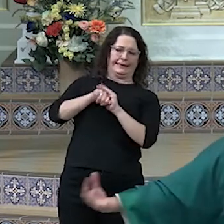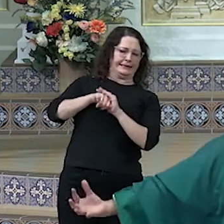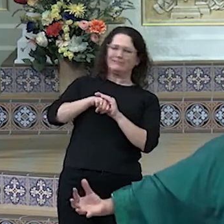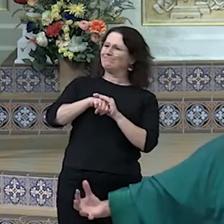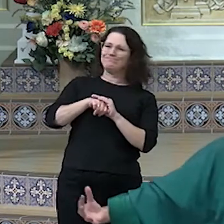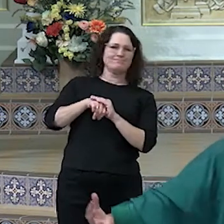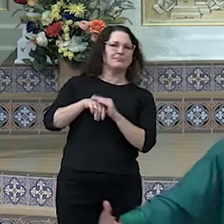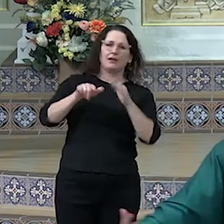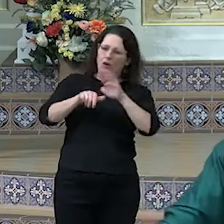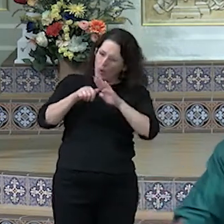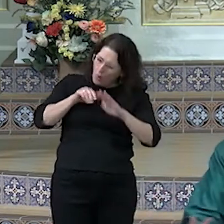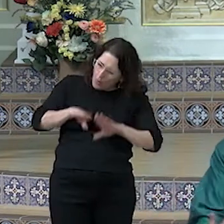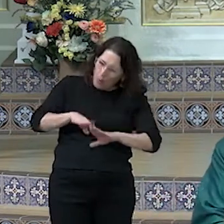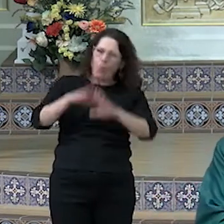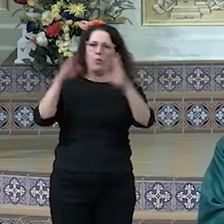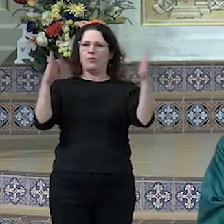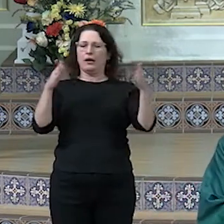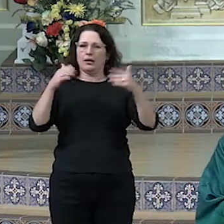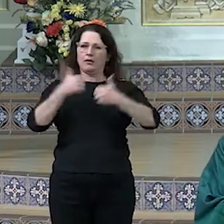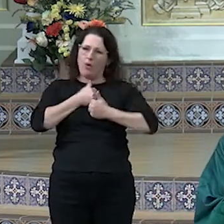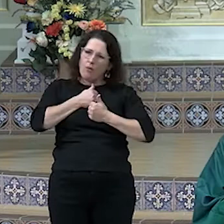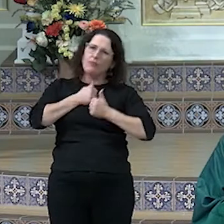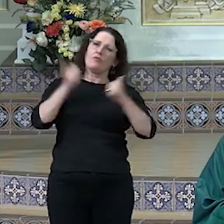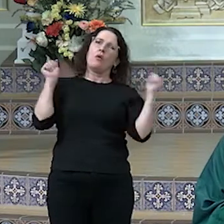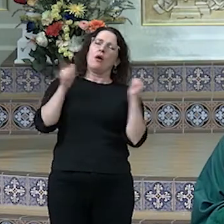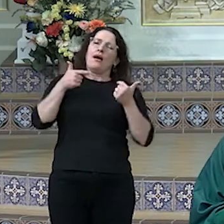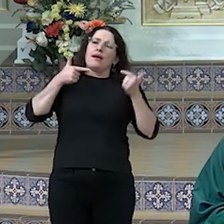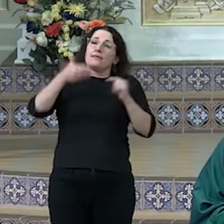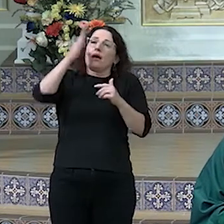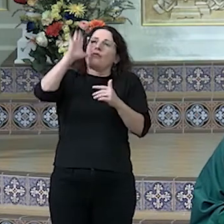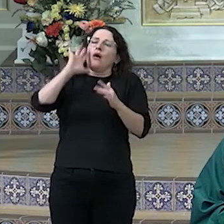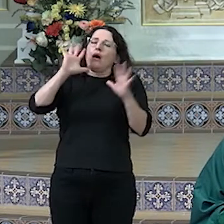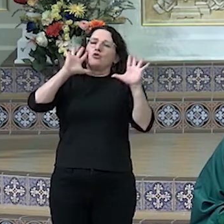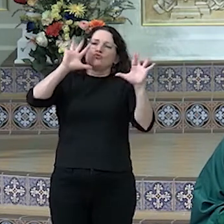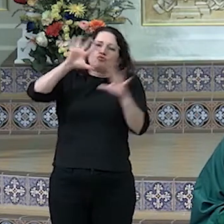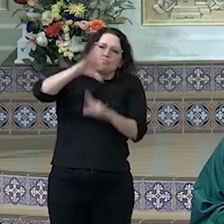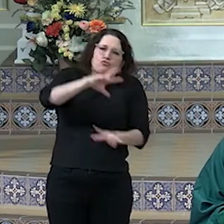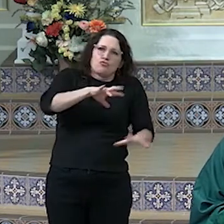to allow Jesus' embrace to go around all of it.